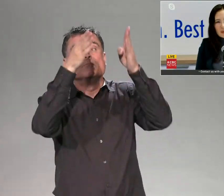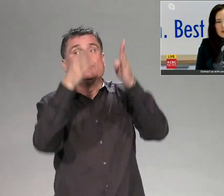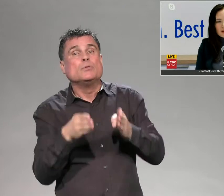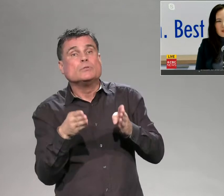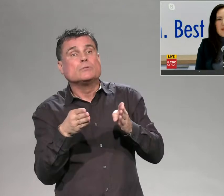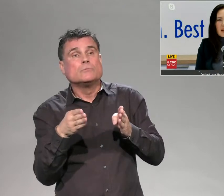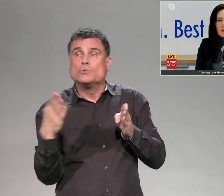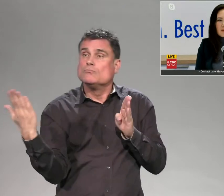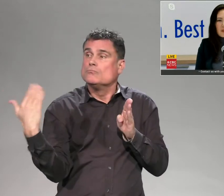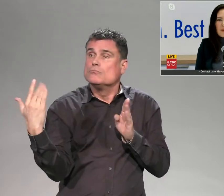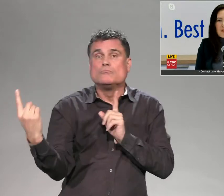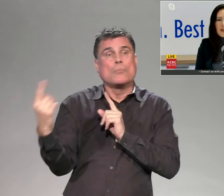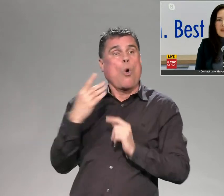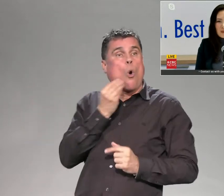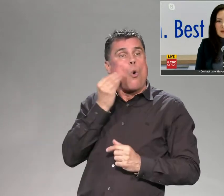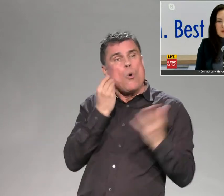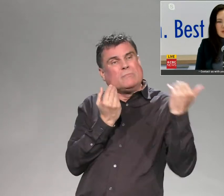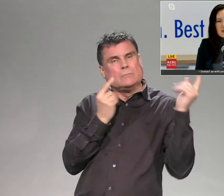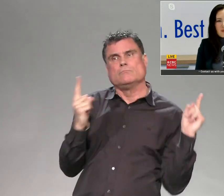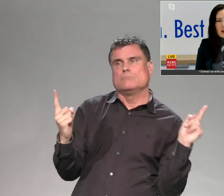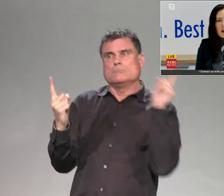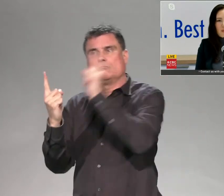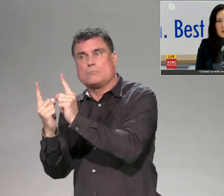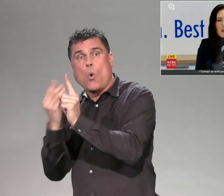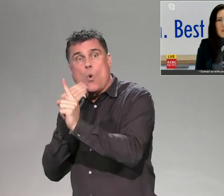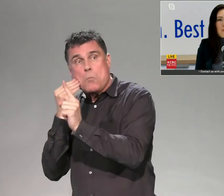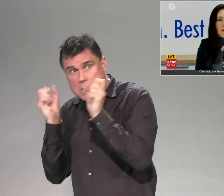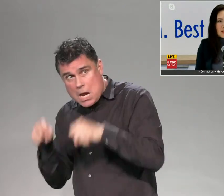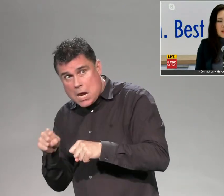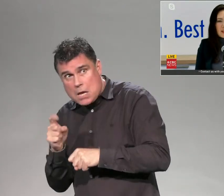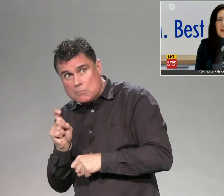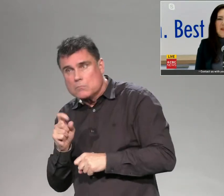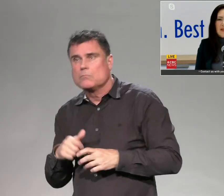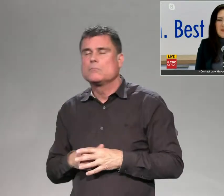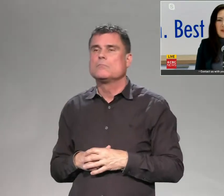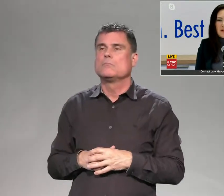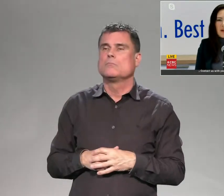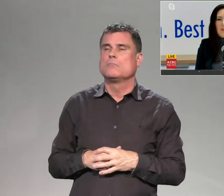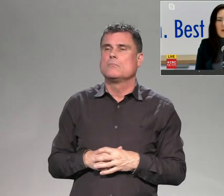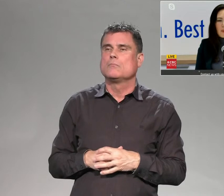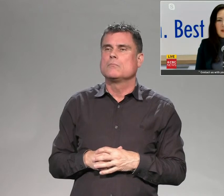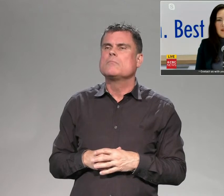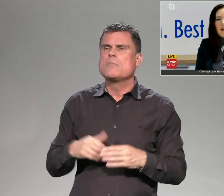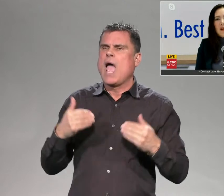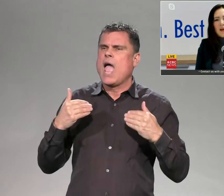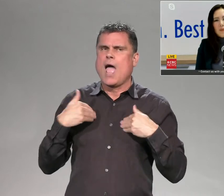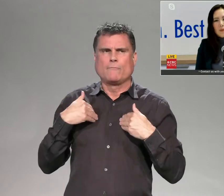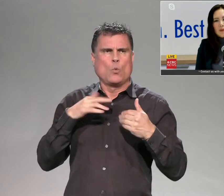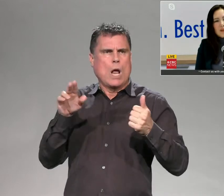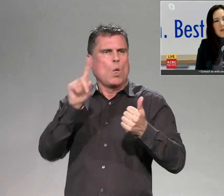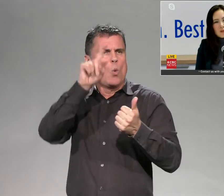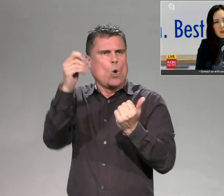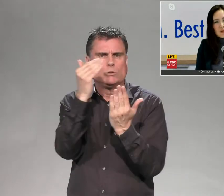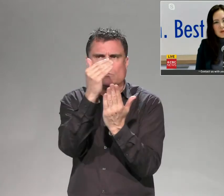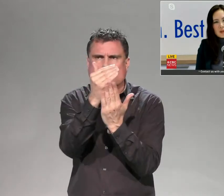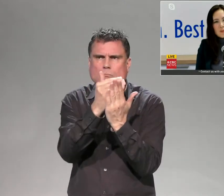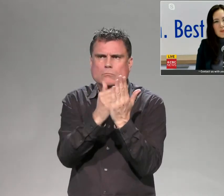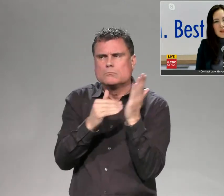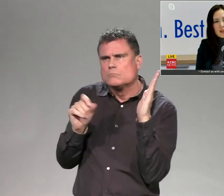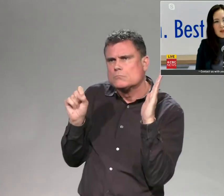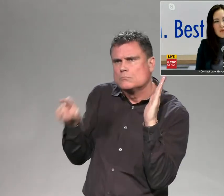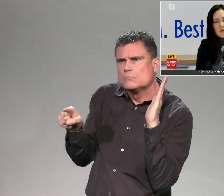system, there's an algorithm of asking questions of mobility, and if they're not mobile, we will either